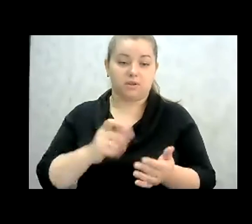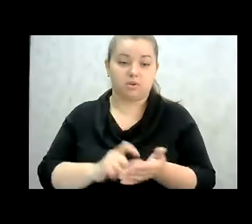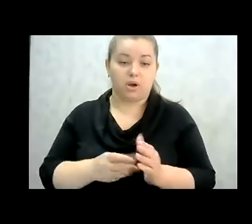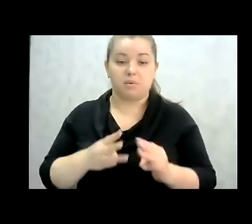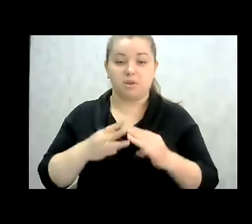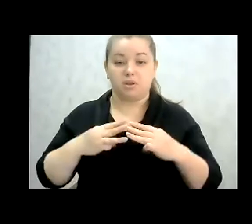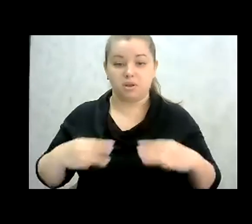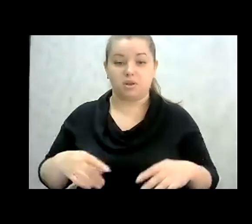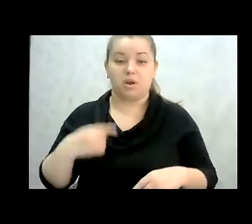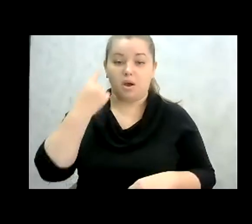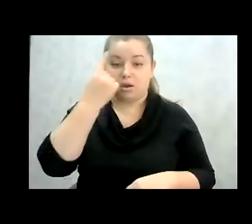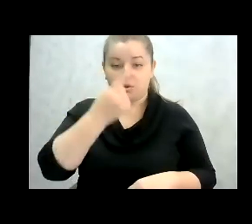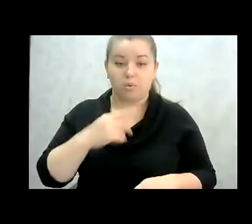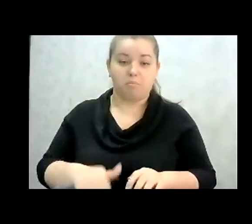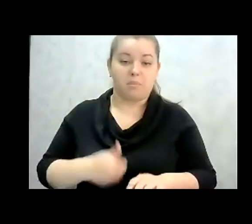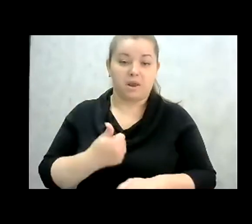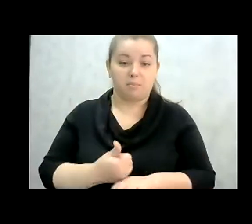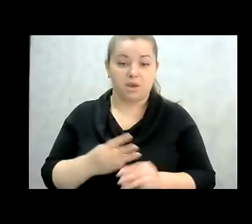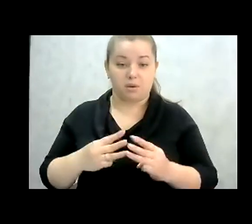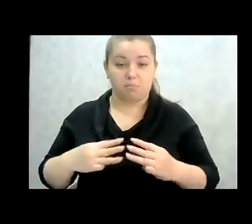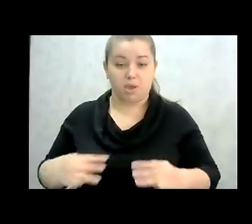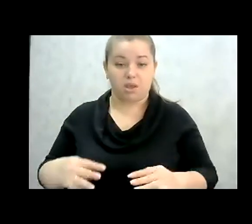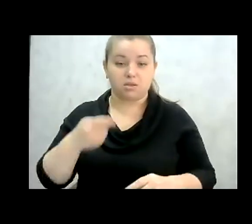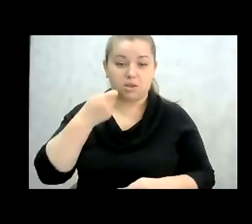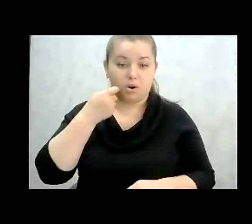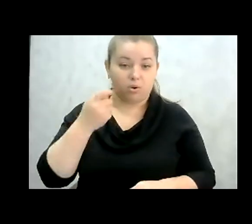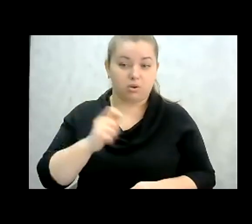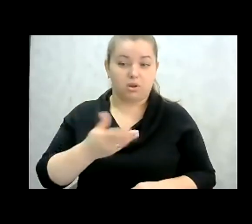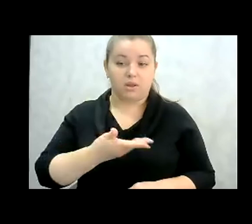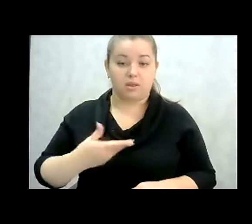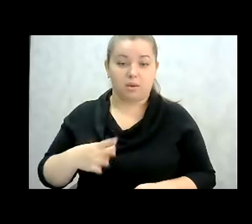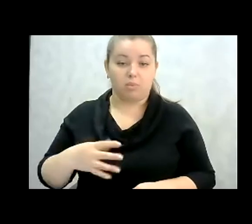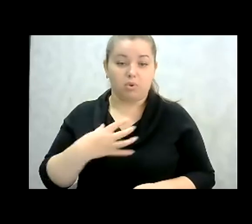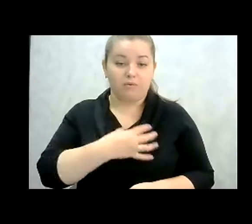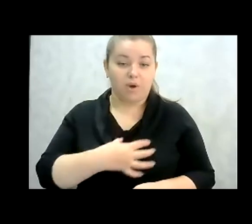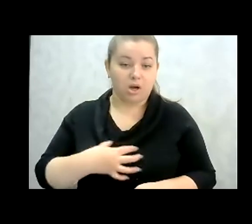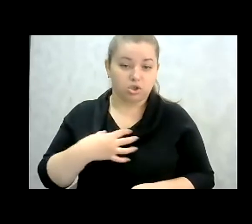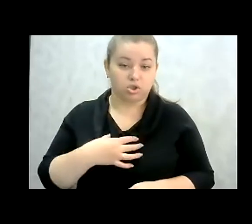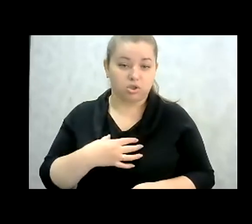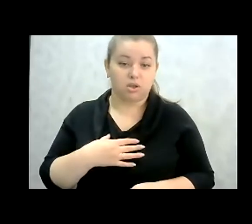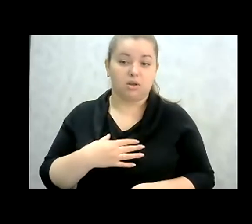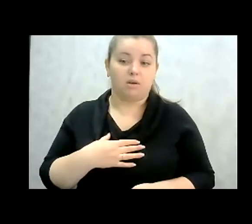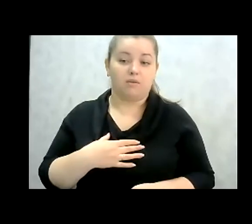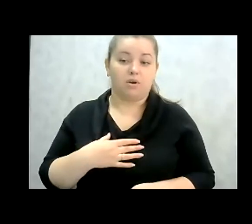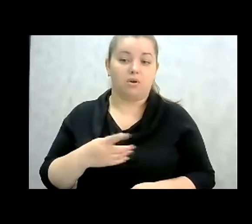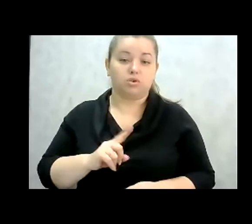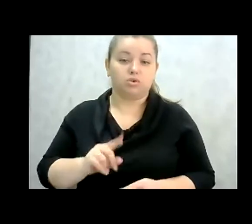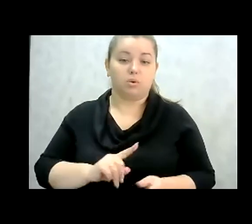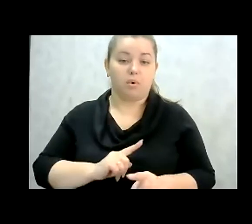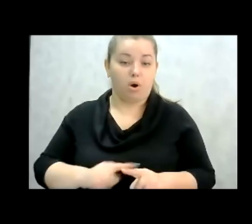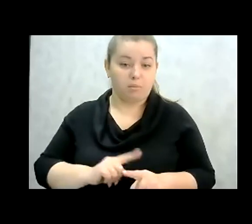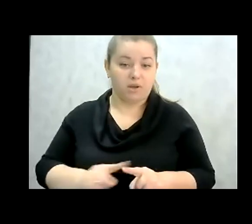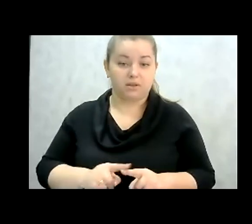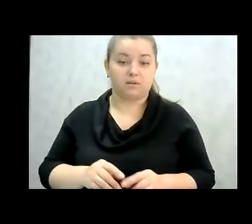our committee appealed to the cabinet of ministers of Ukraine and even to the prime minister in